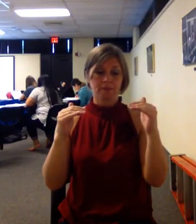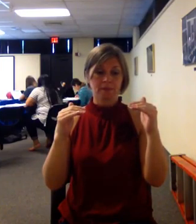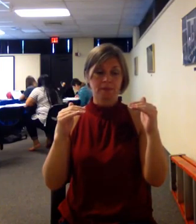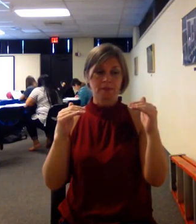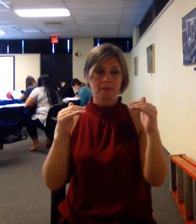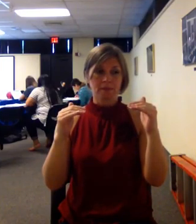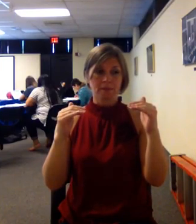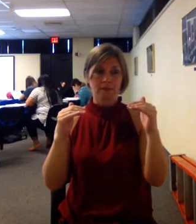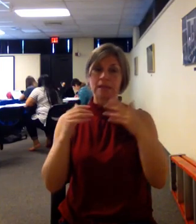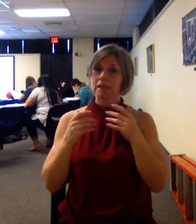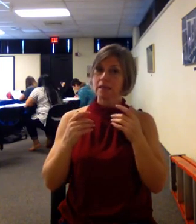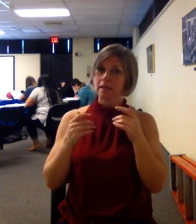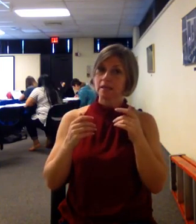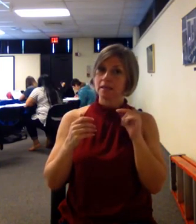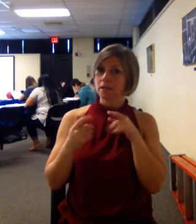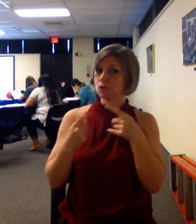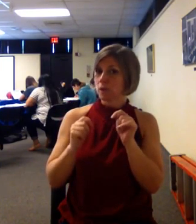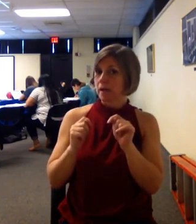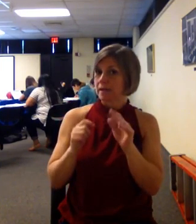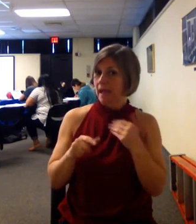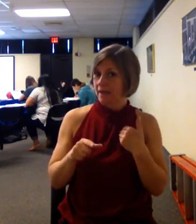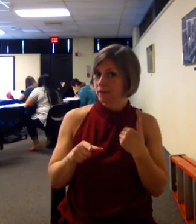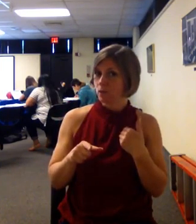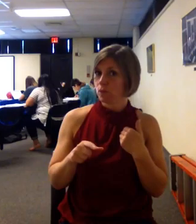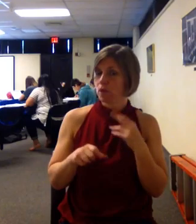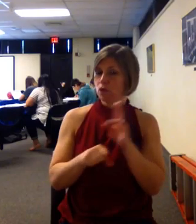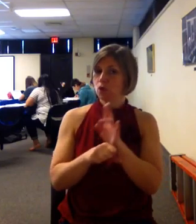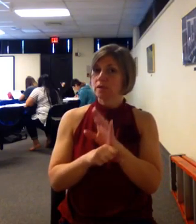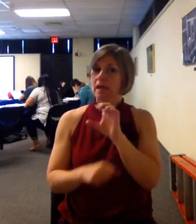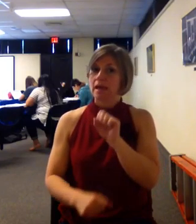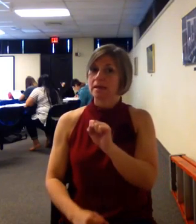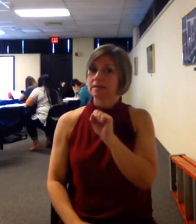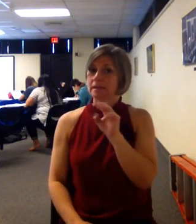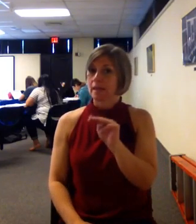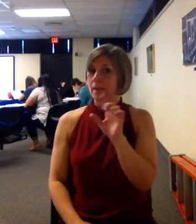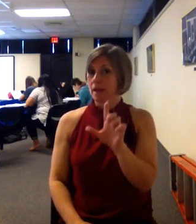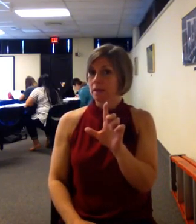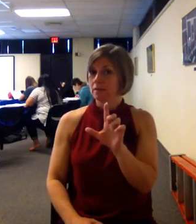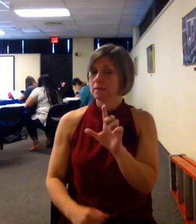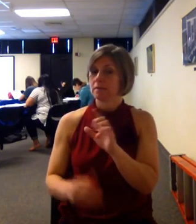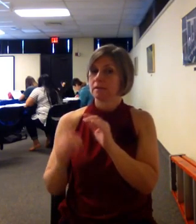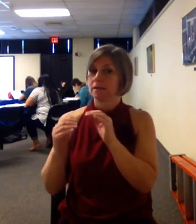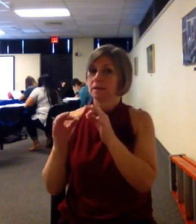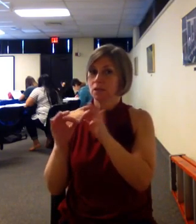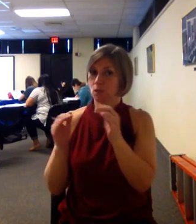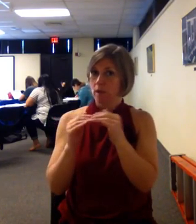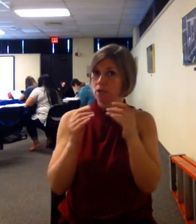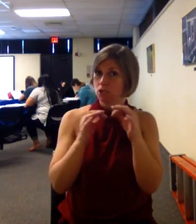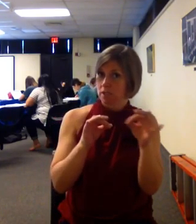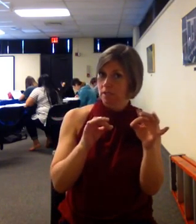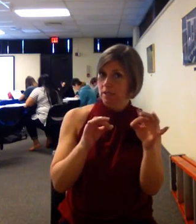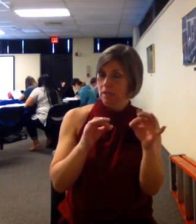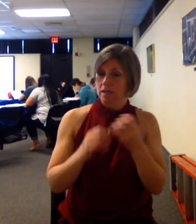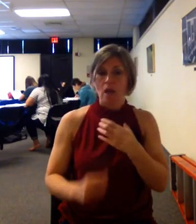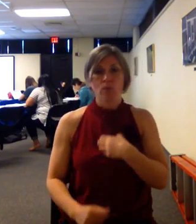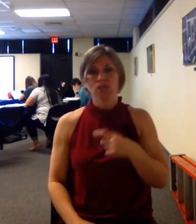he's trying to have you be able to use the SML equation. And I wish you would have started with some problems